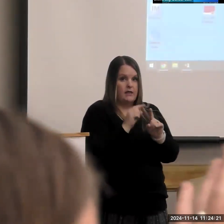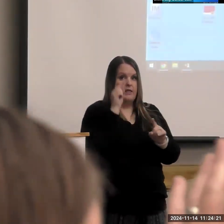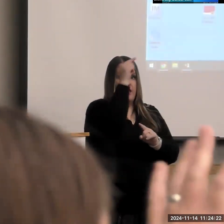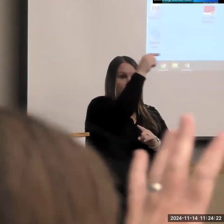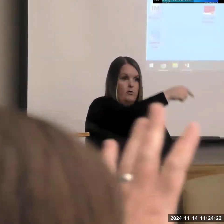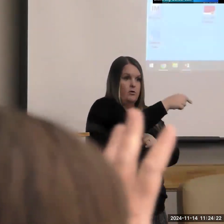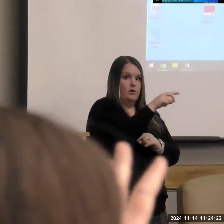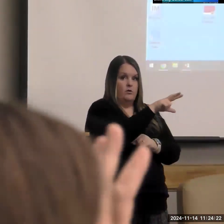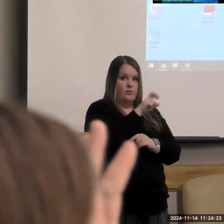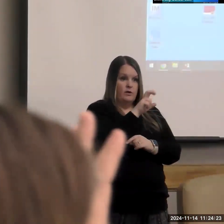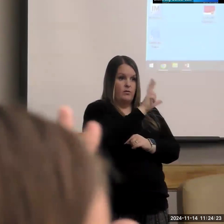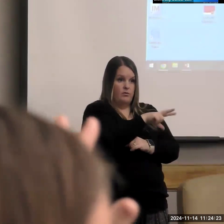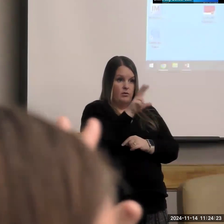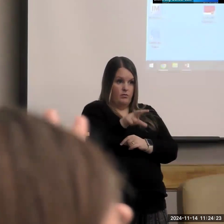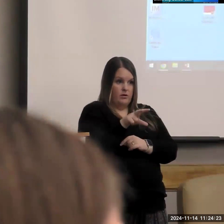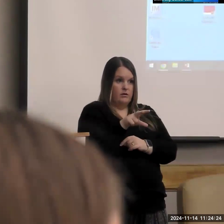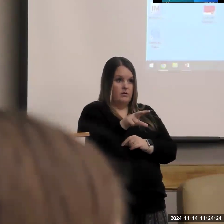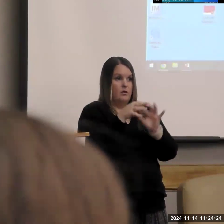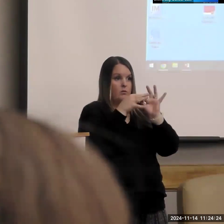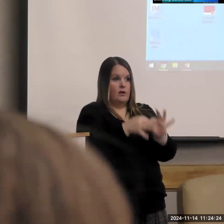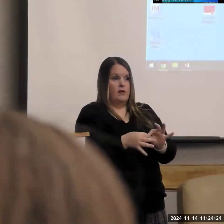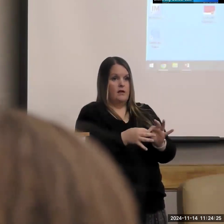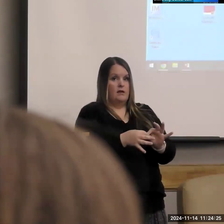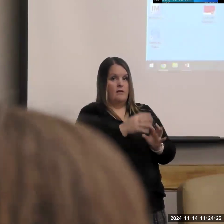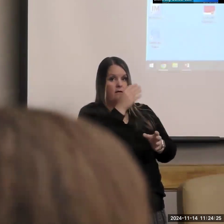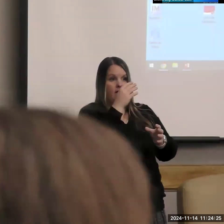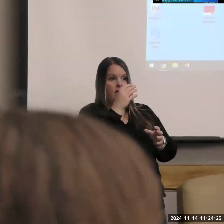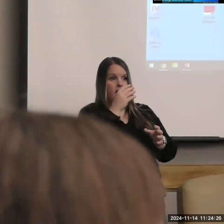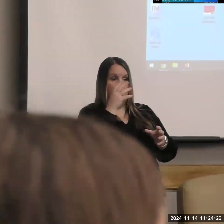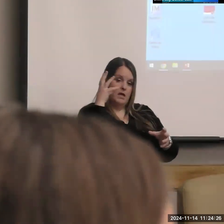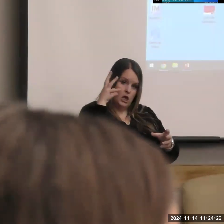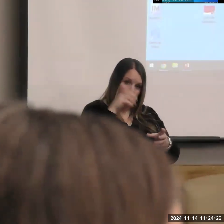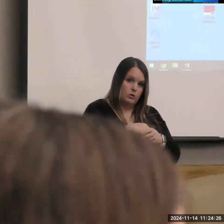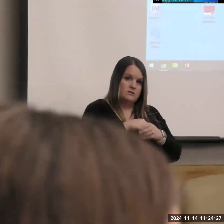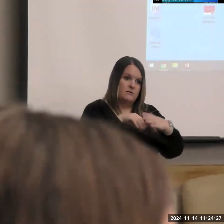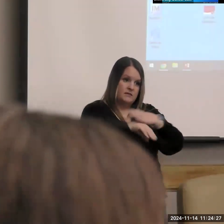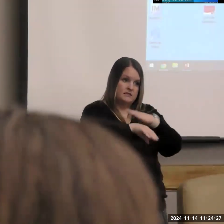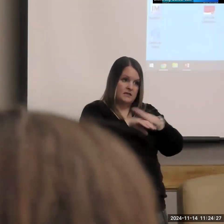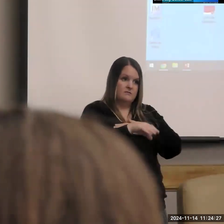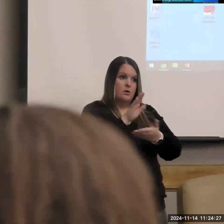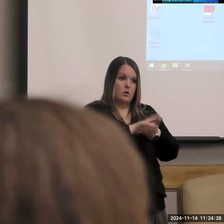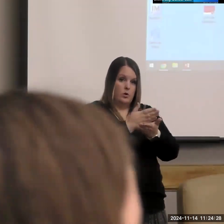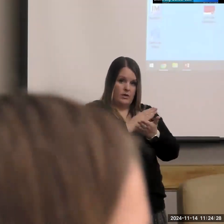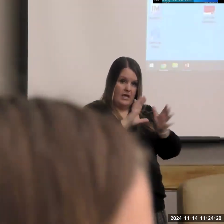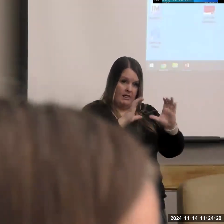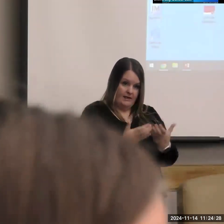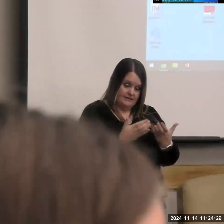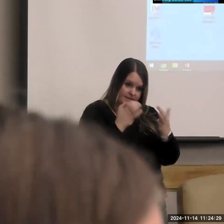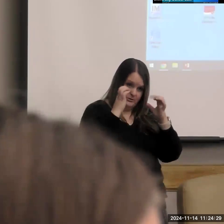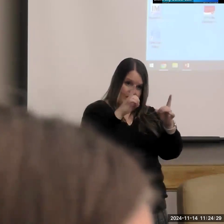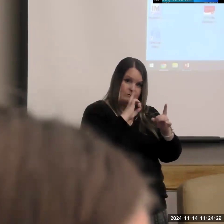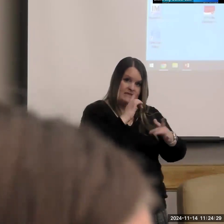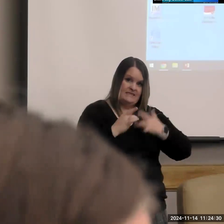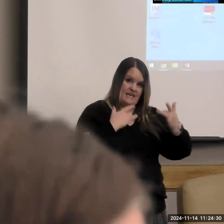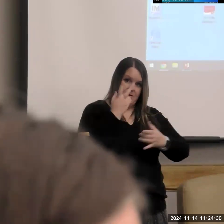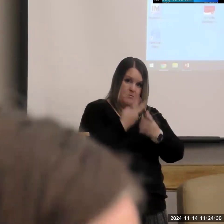in 333, and it's on inclusive and accessible cooking classes and education. So really excited about both of